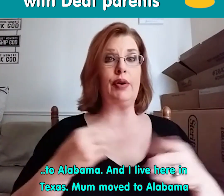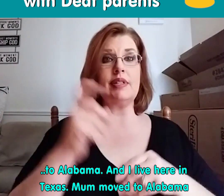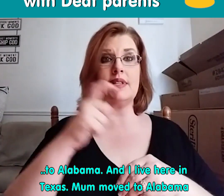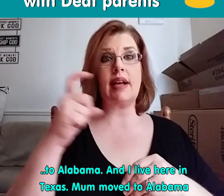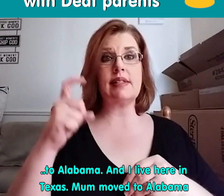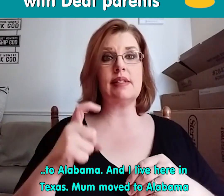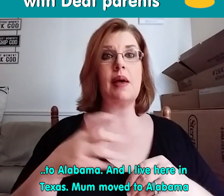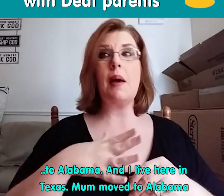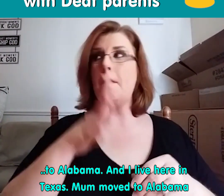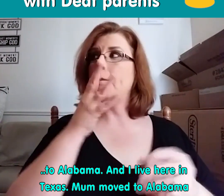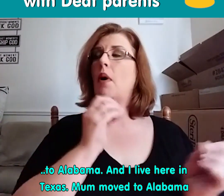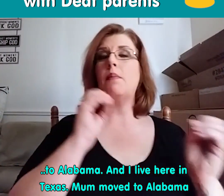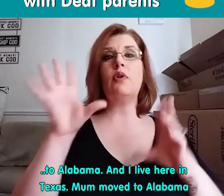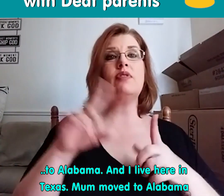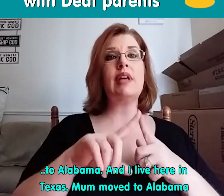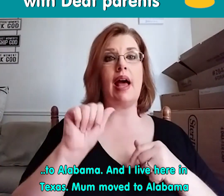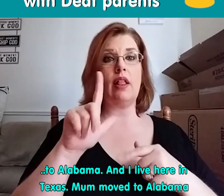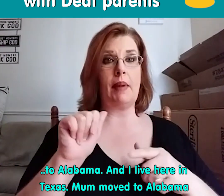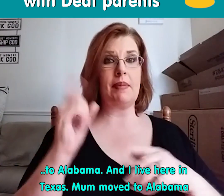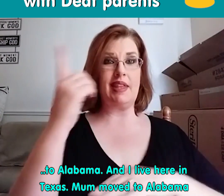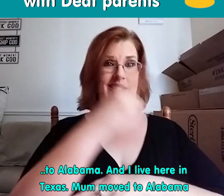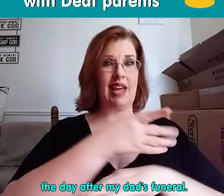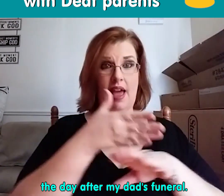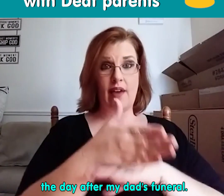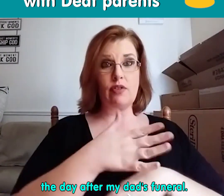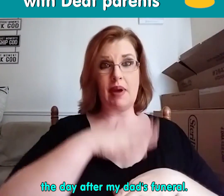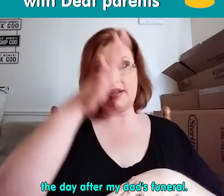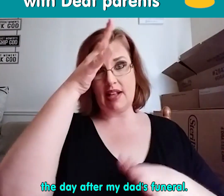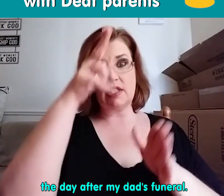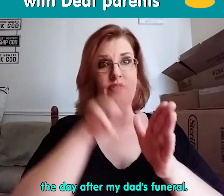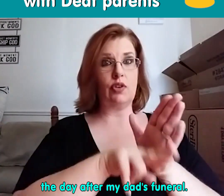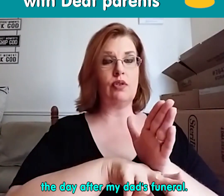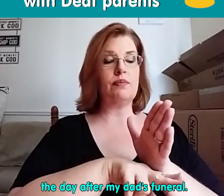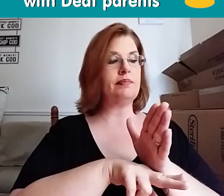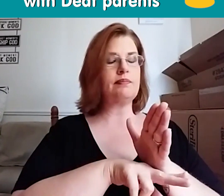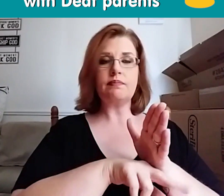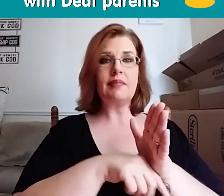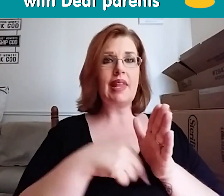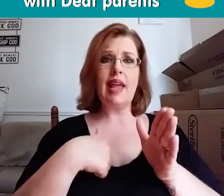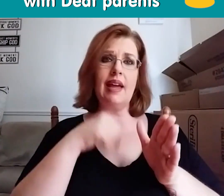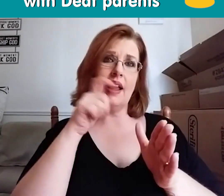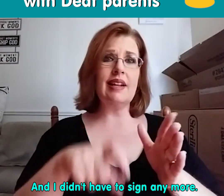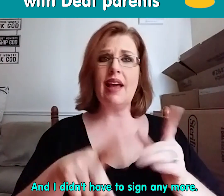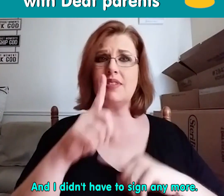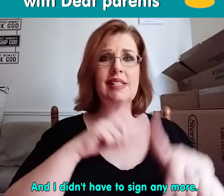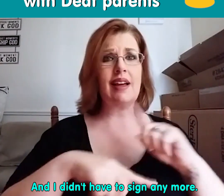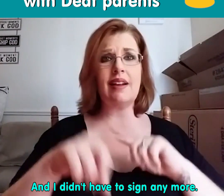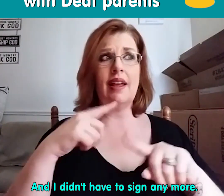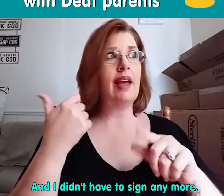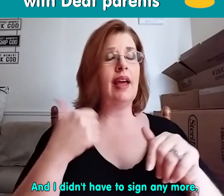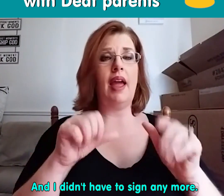being a CODA. I hate that I had to interpret it. I